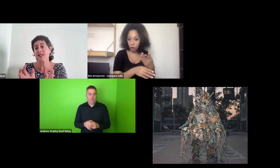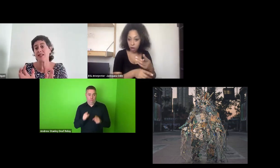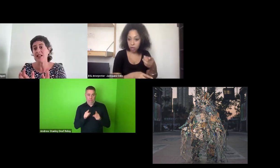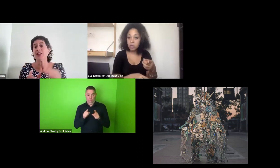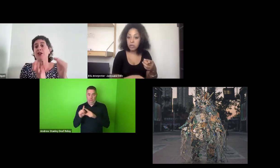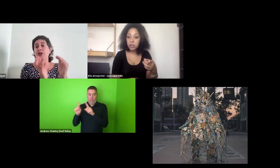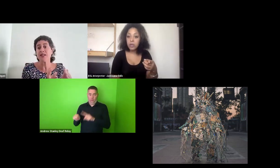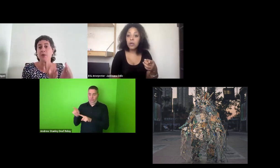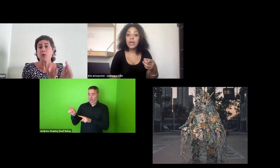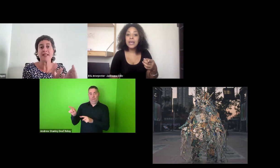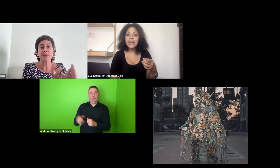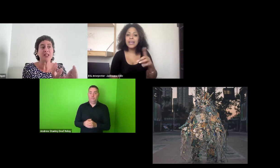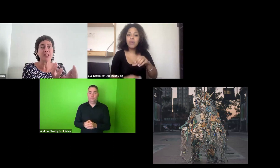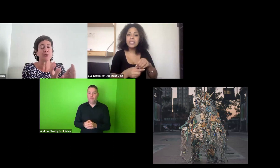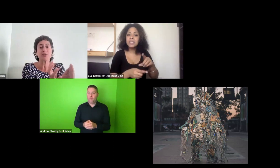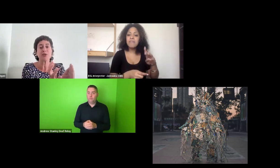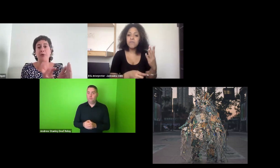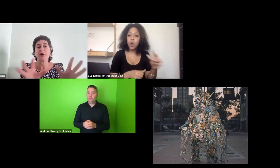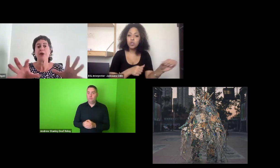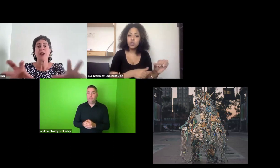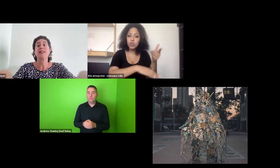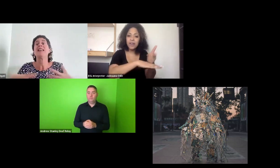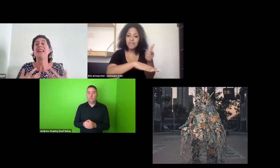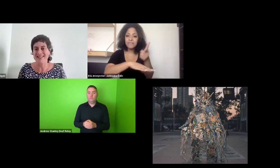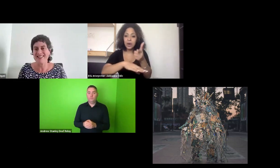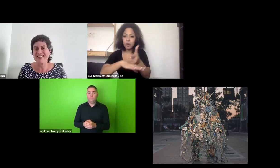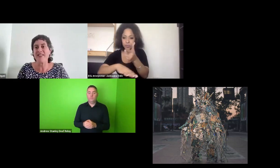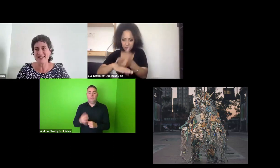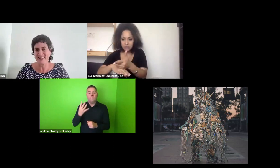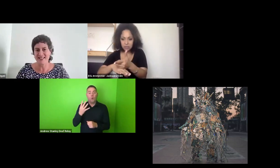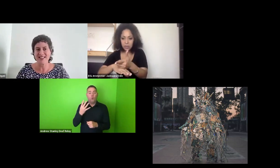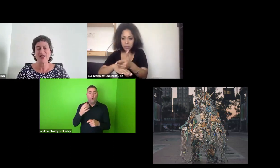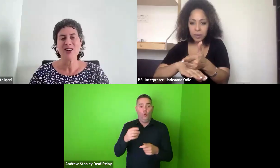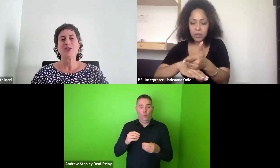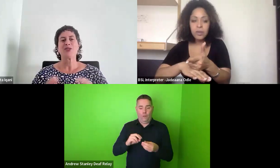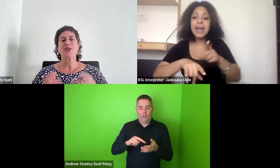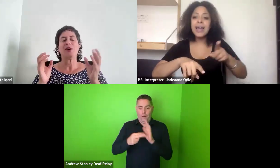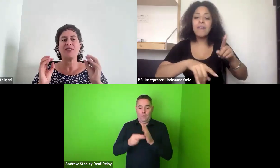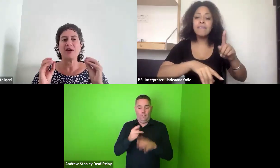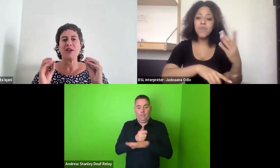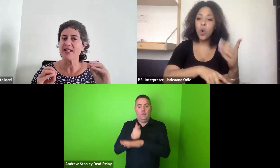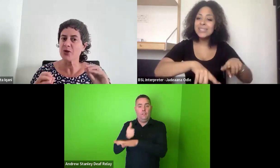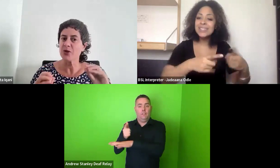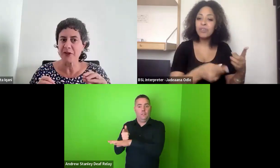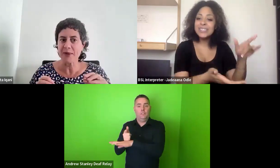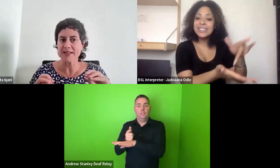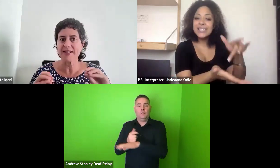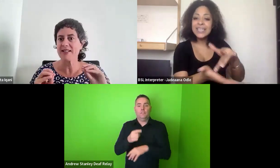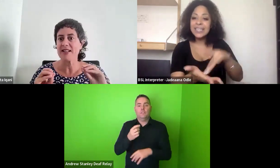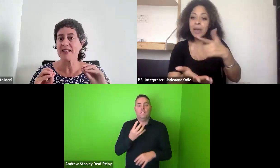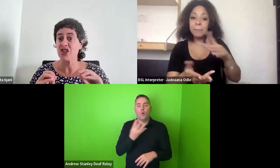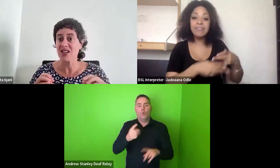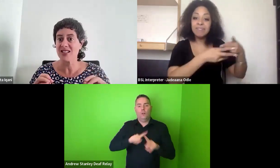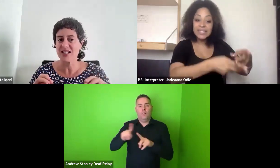a different city using waste materials that were collected in that city. So there is a short film